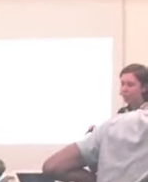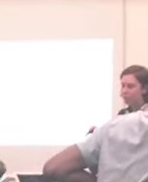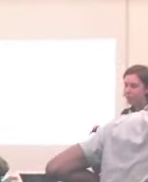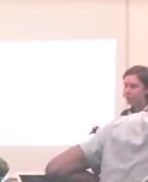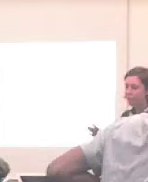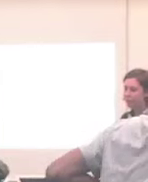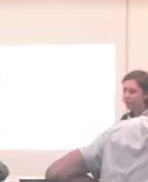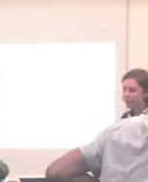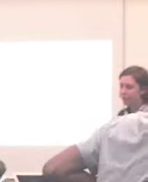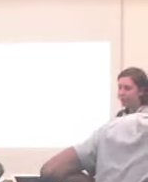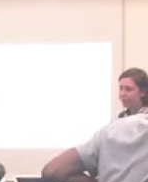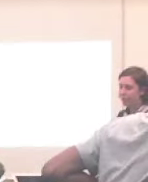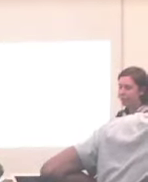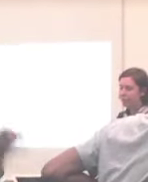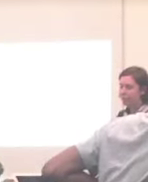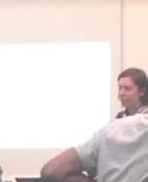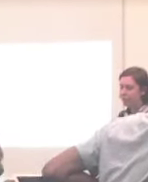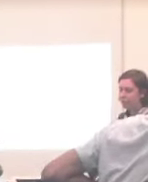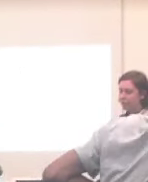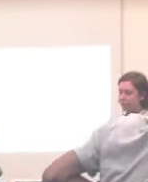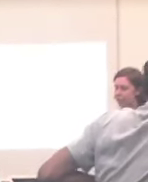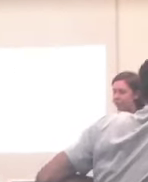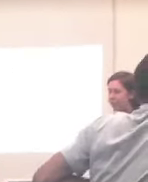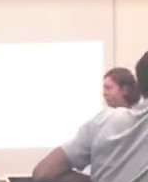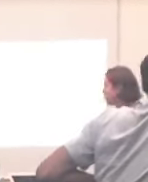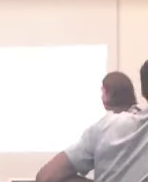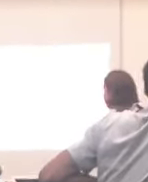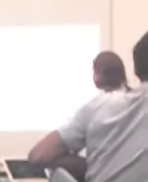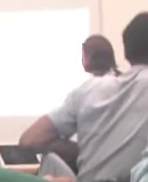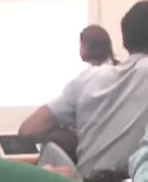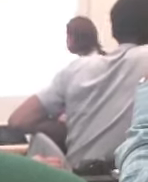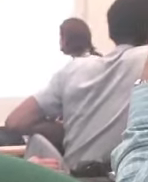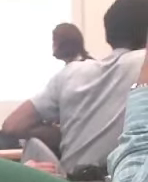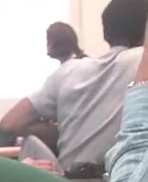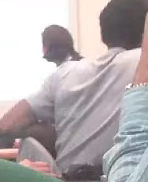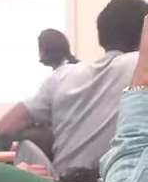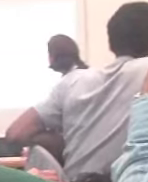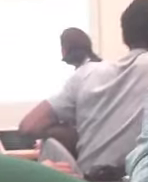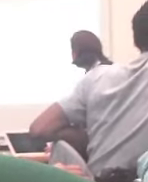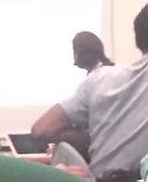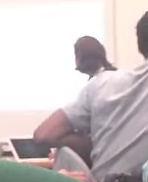the conversation, I suppose, in a slightly more constructive way sometimes.